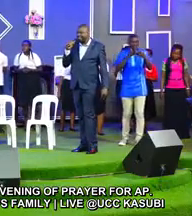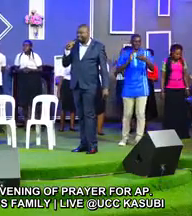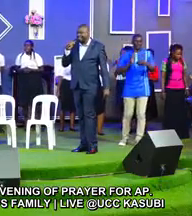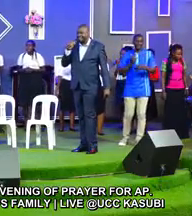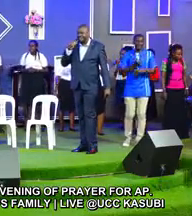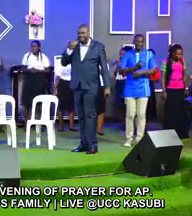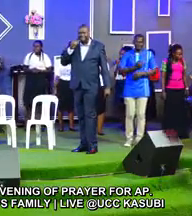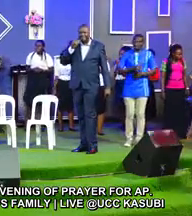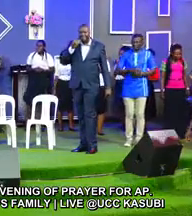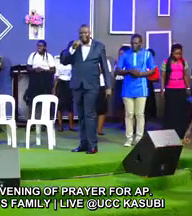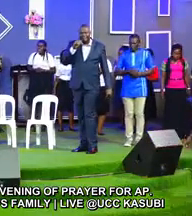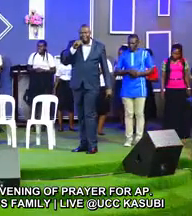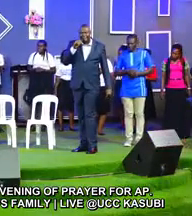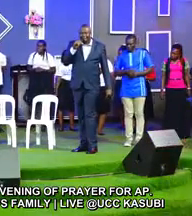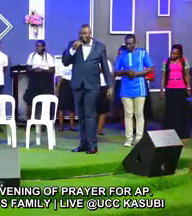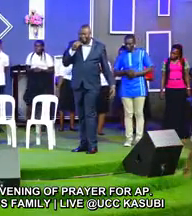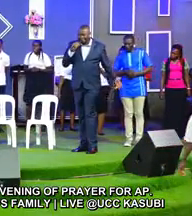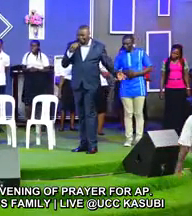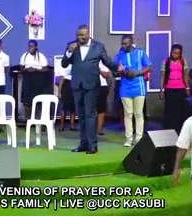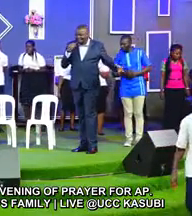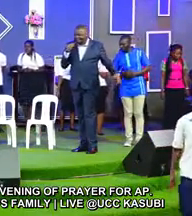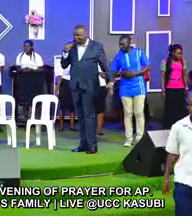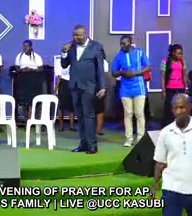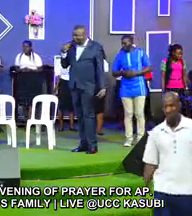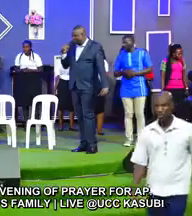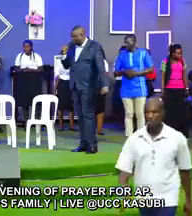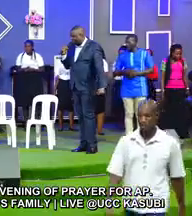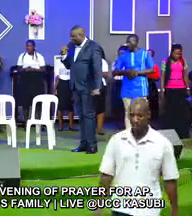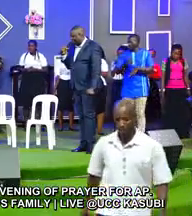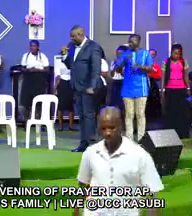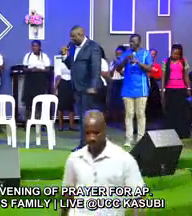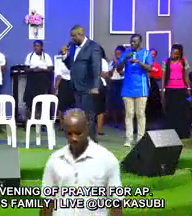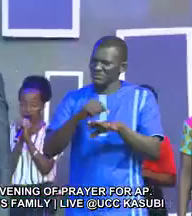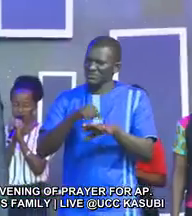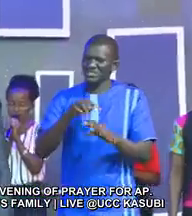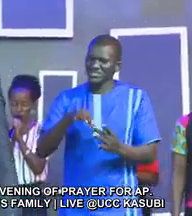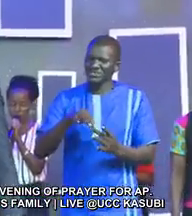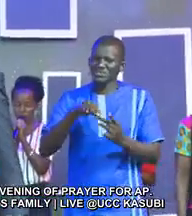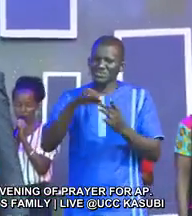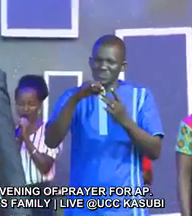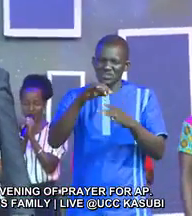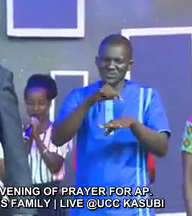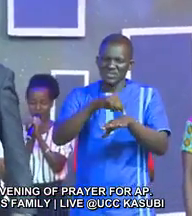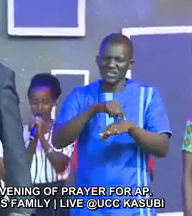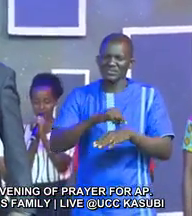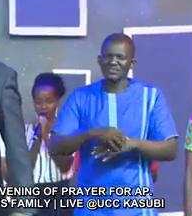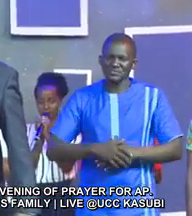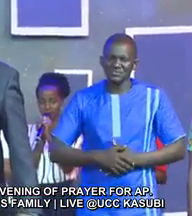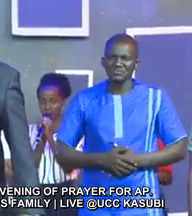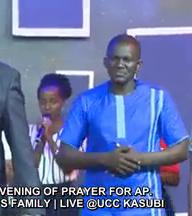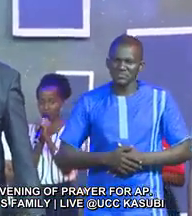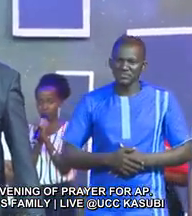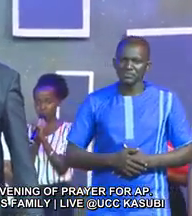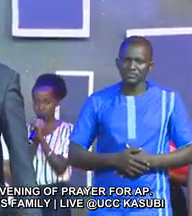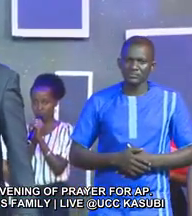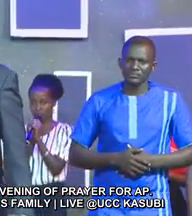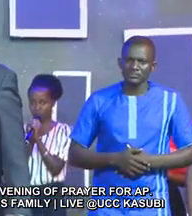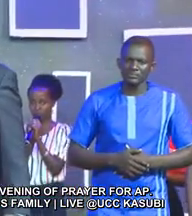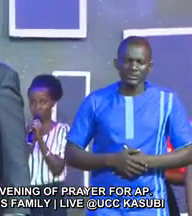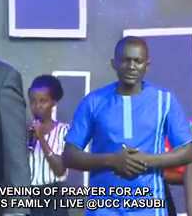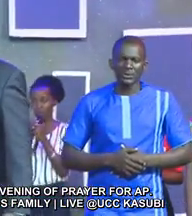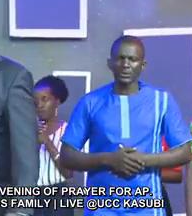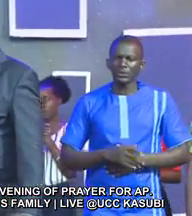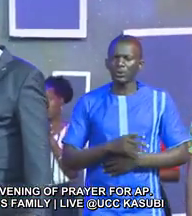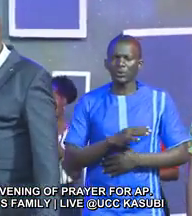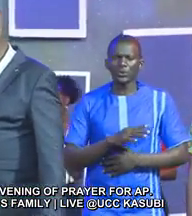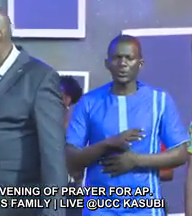shall invite the pastors to lead us. Kaseera ka muwendo. It's a precious moment. Ria